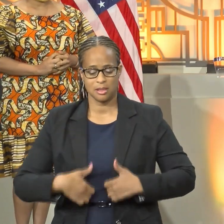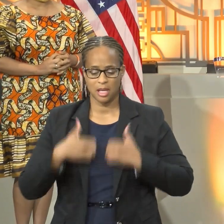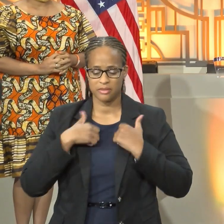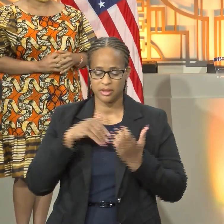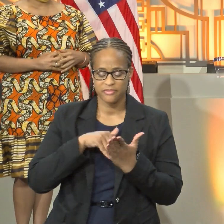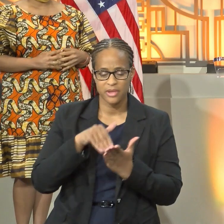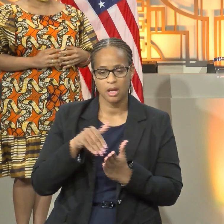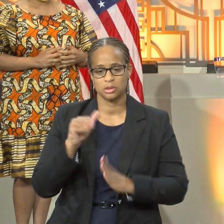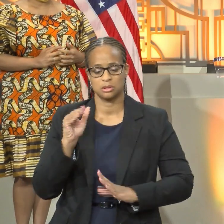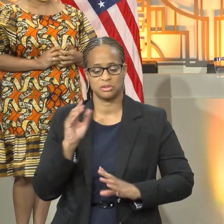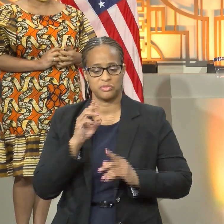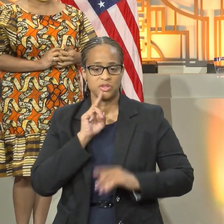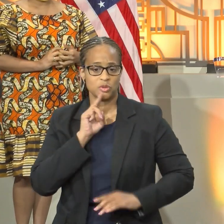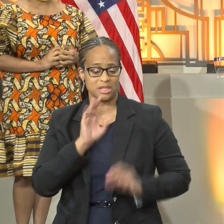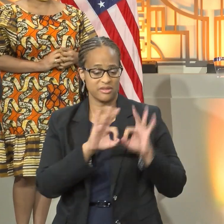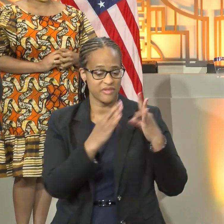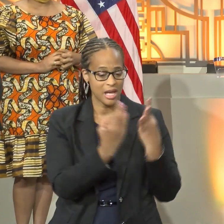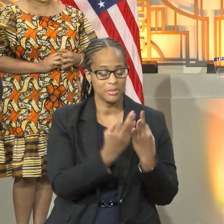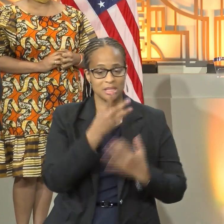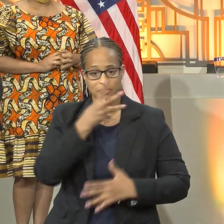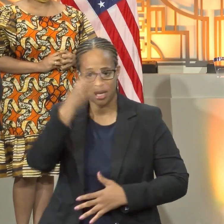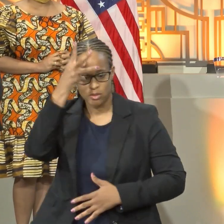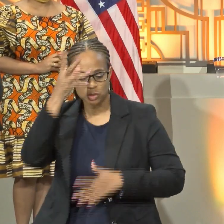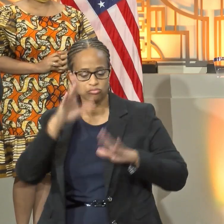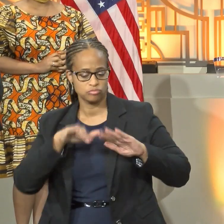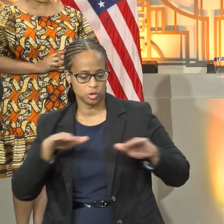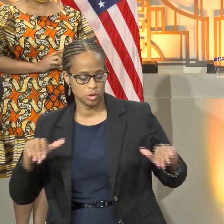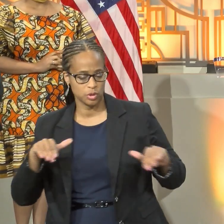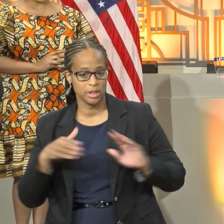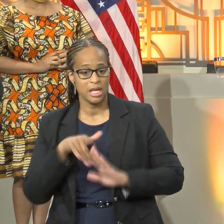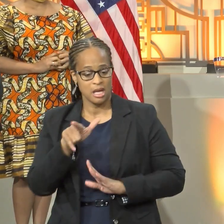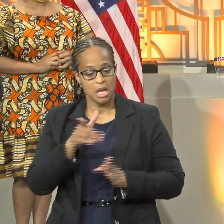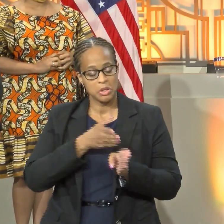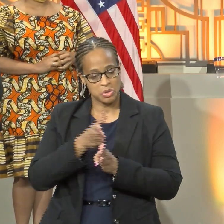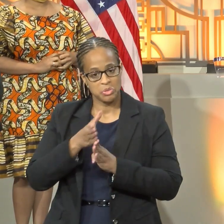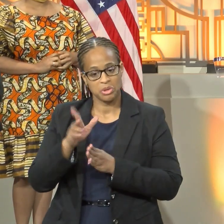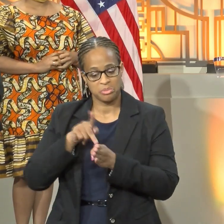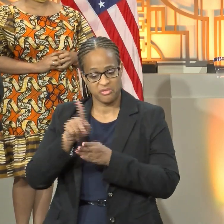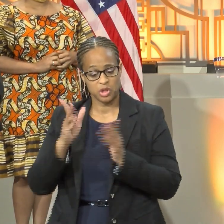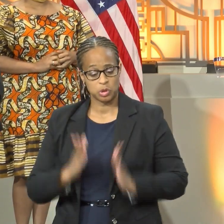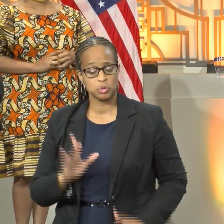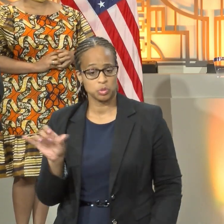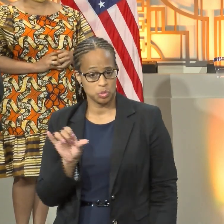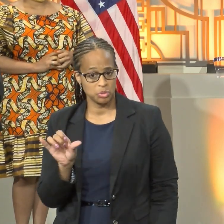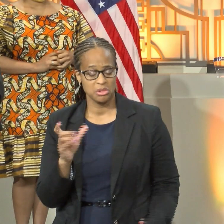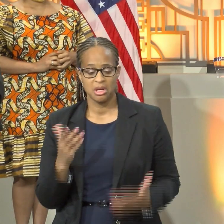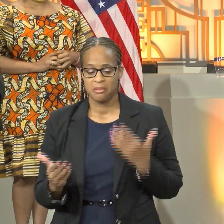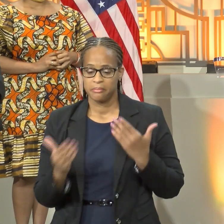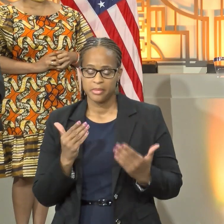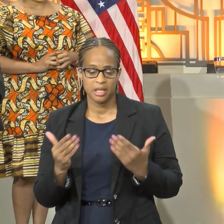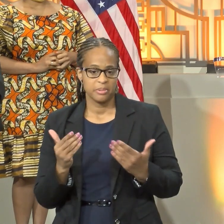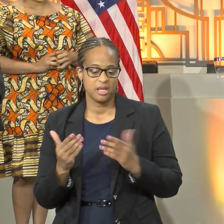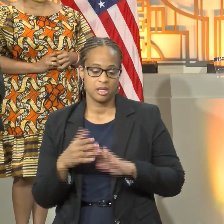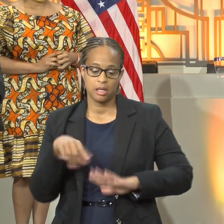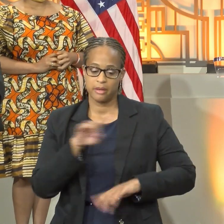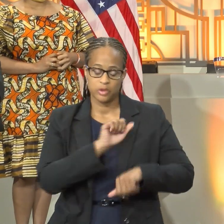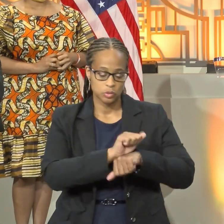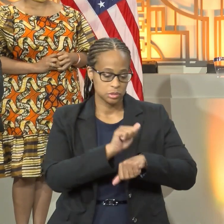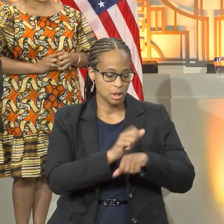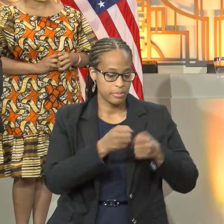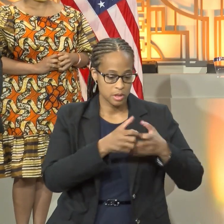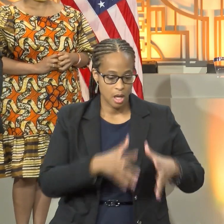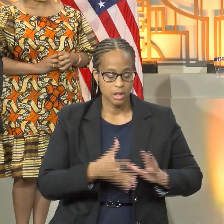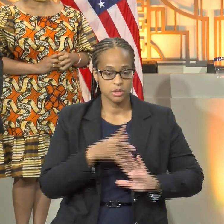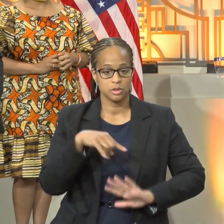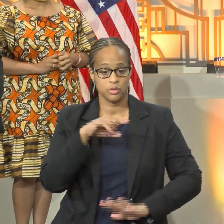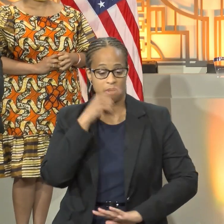thousands of Houston families, parents and children, and career professionals, and who may have lost their jobs during